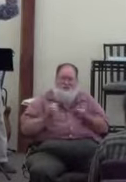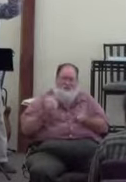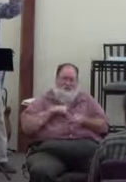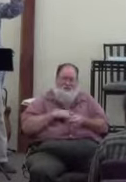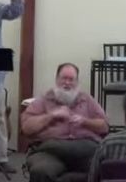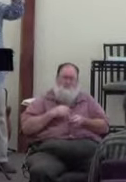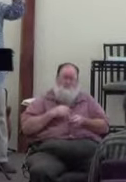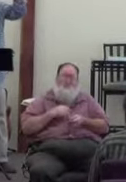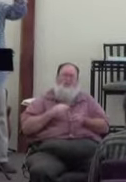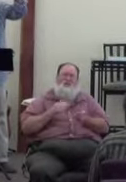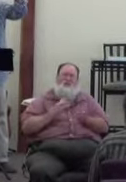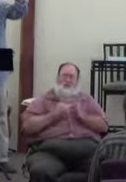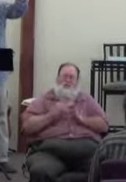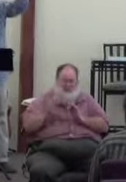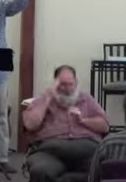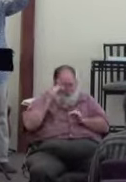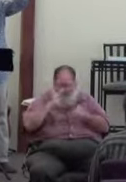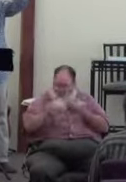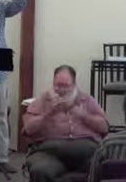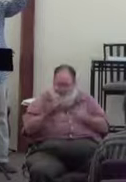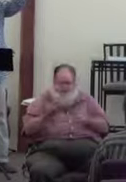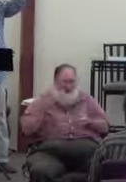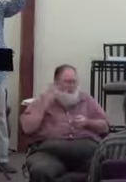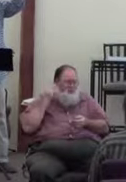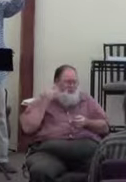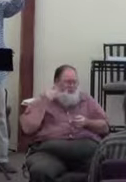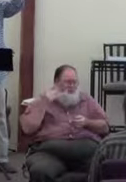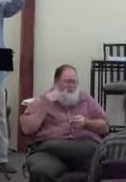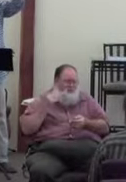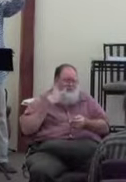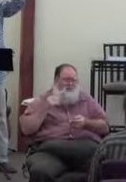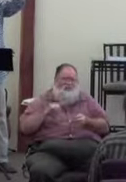He knows everything you're going through. He knows your victory.